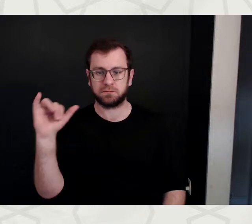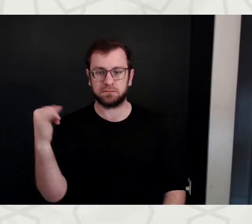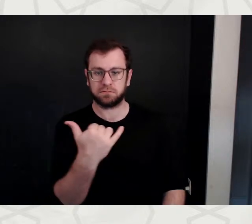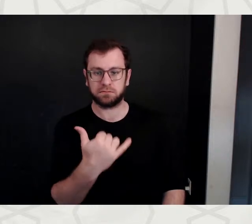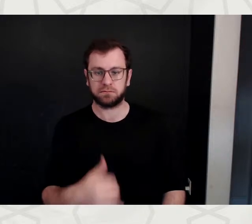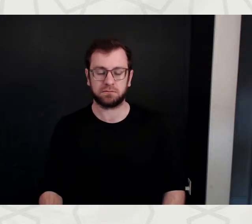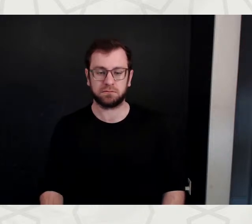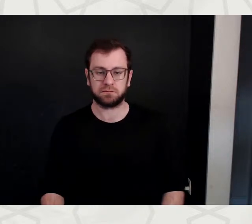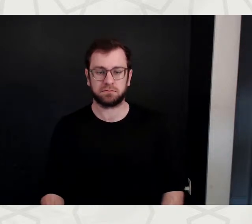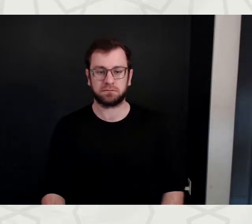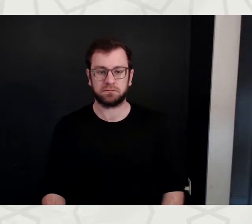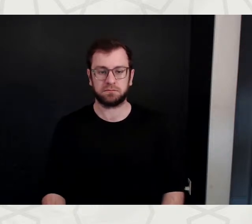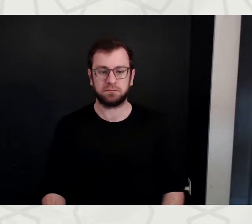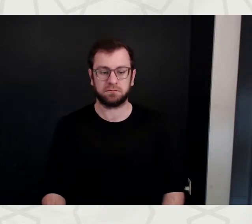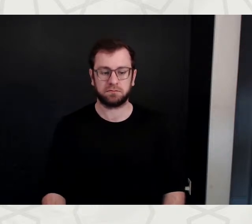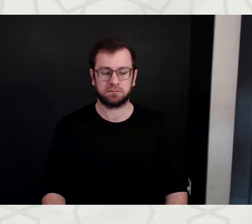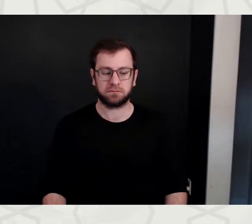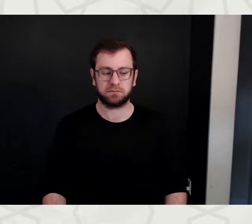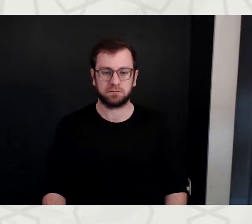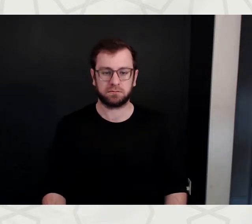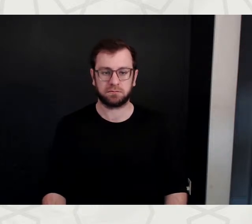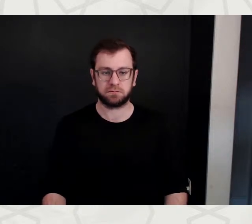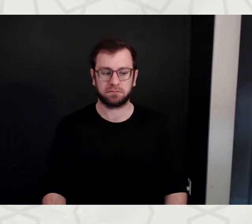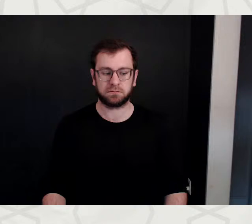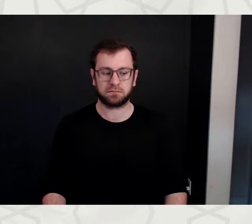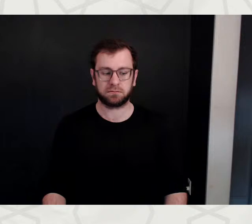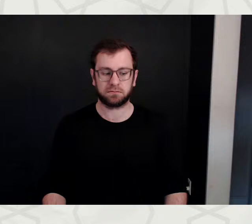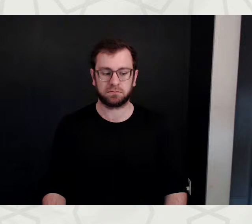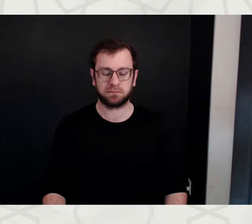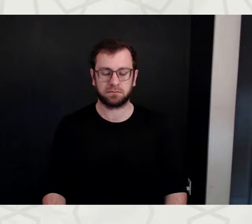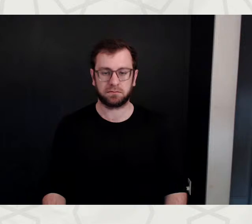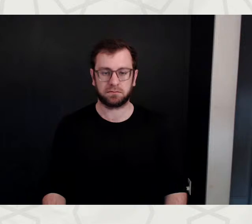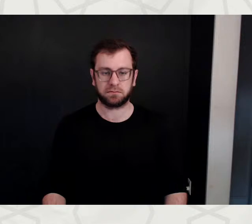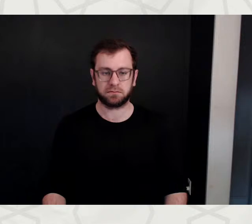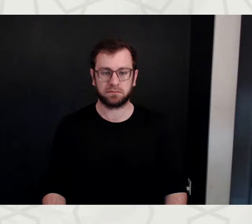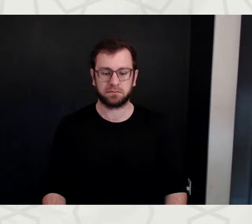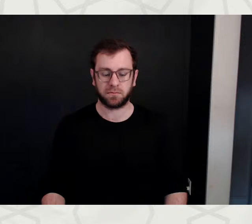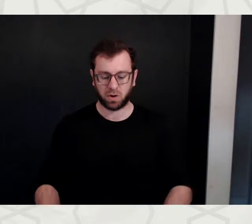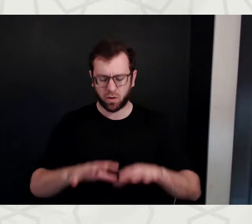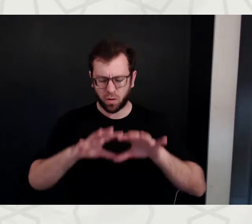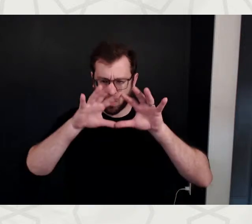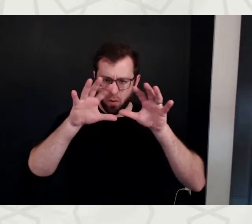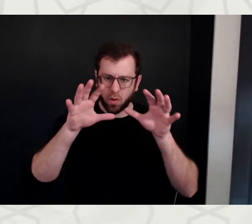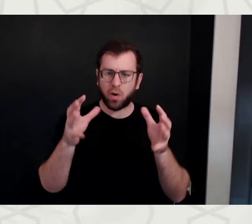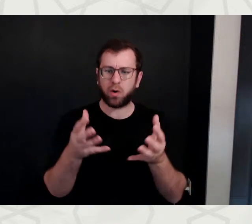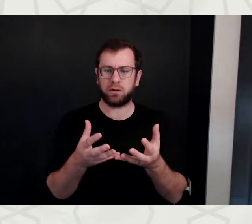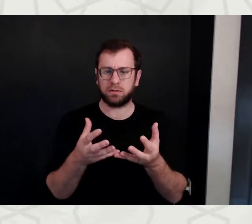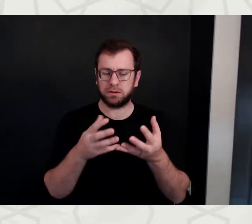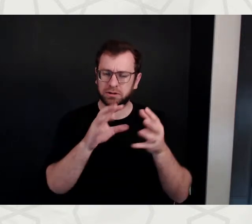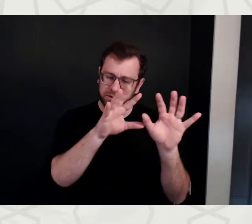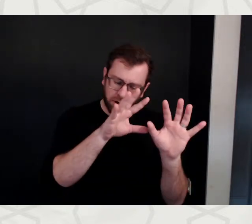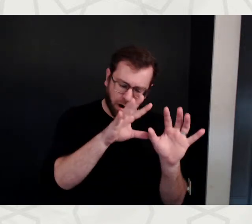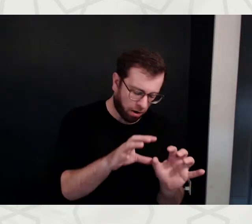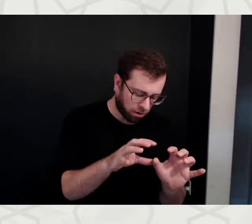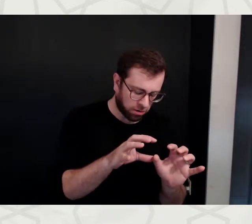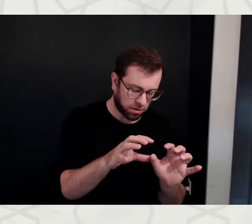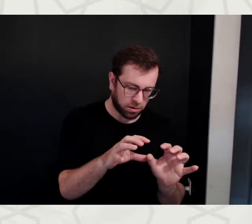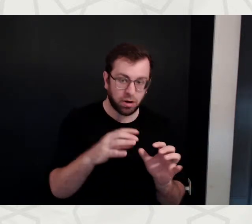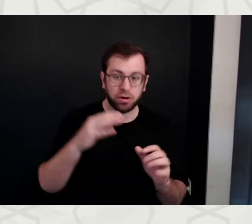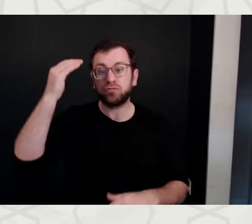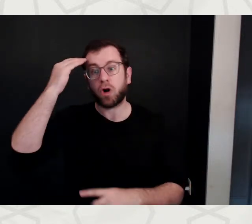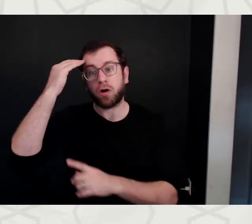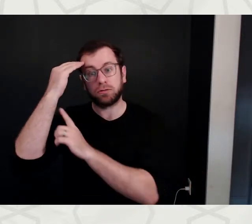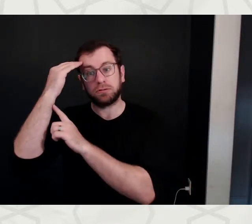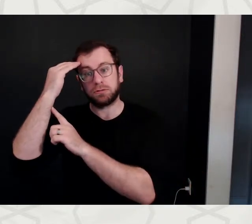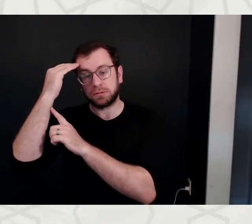wajha, was quoted to have said, the world is darkness, knowledge is light.